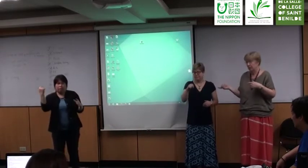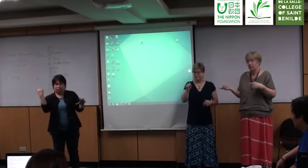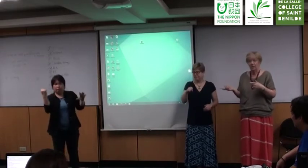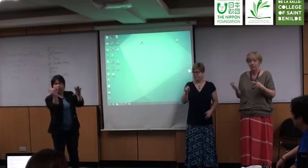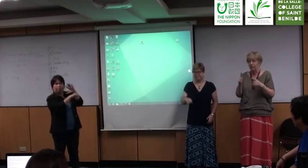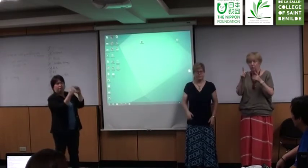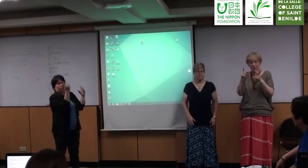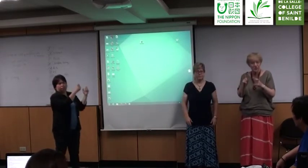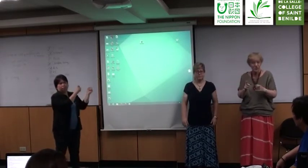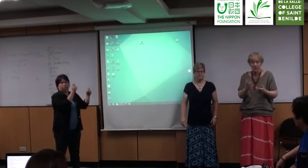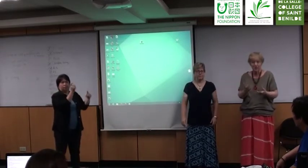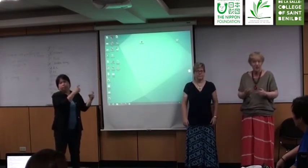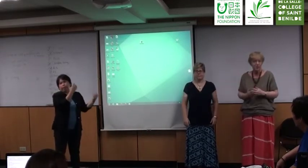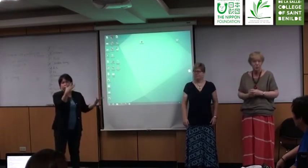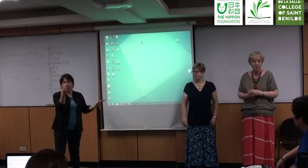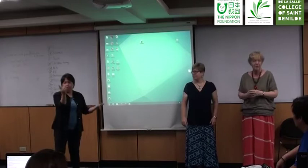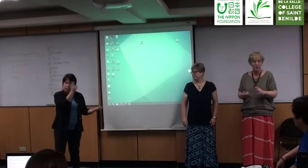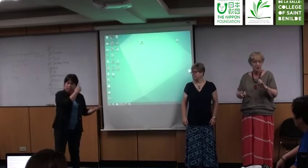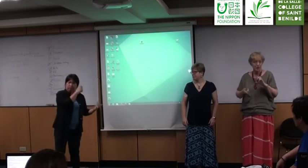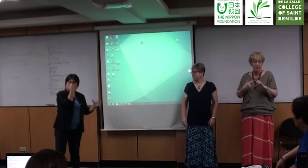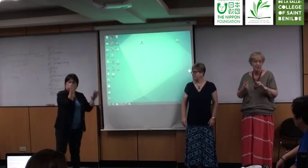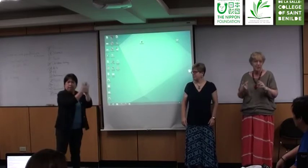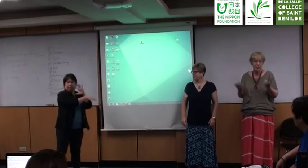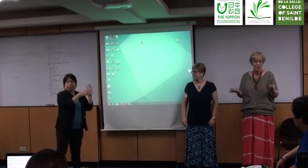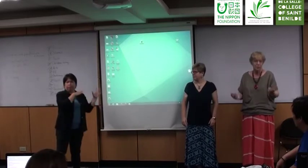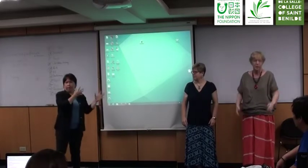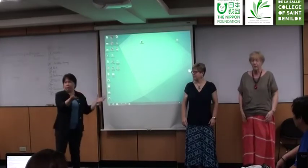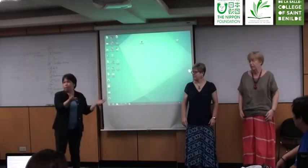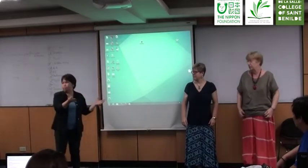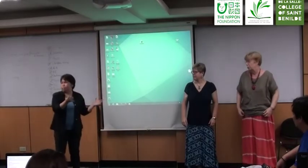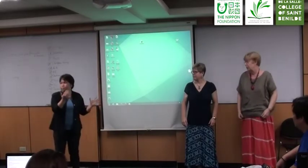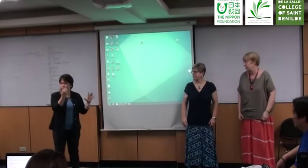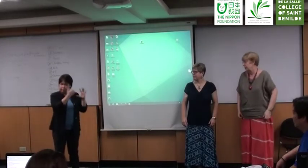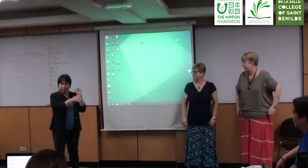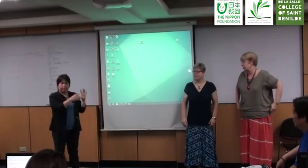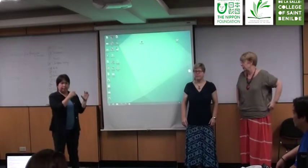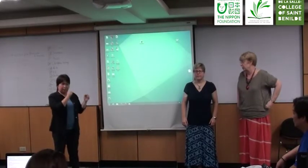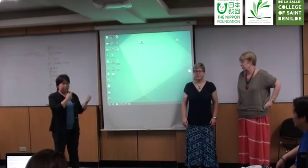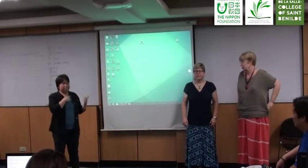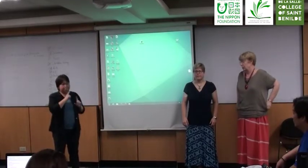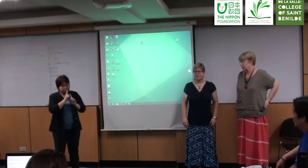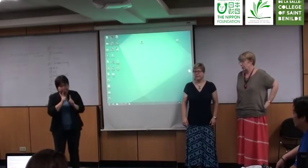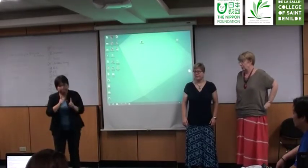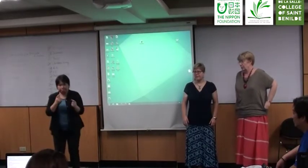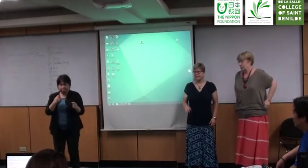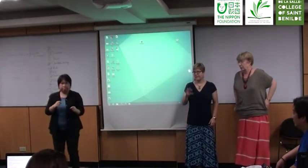sure. If you have questions about things or whatever, you can just email us and we'll do our best to answer.